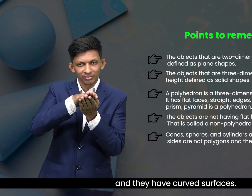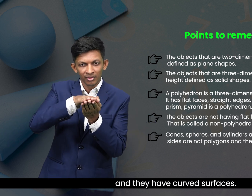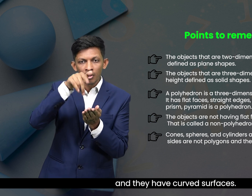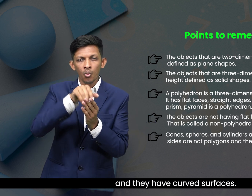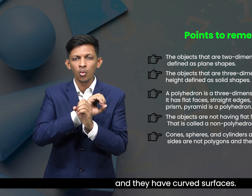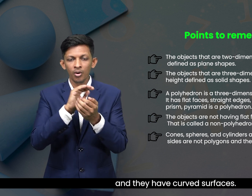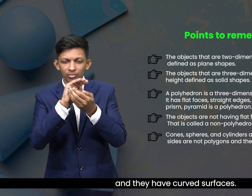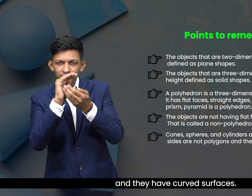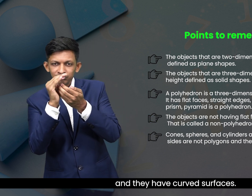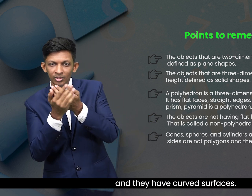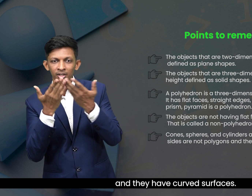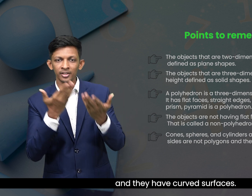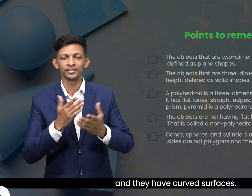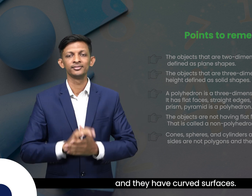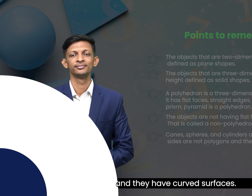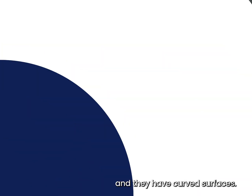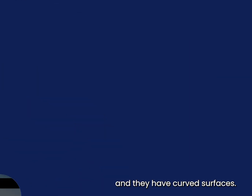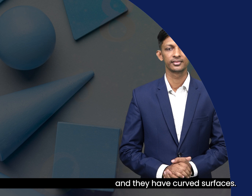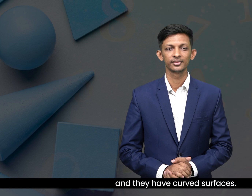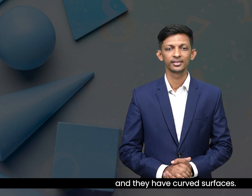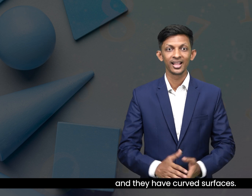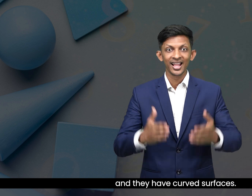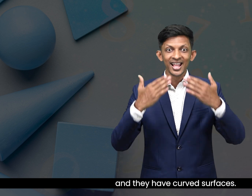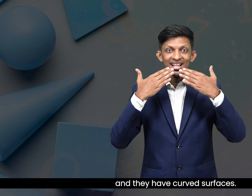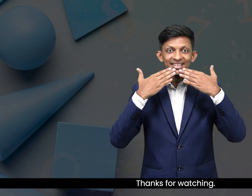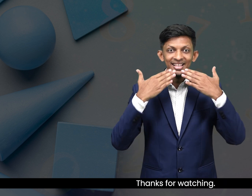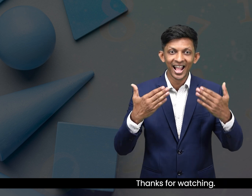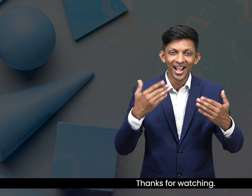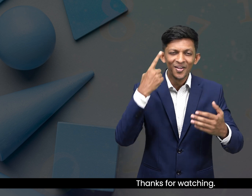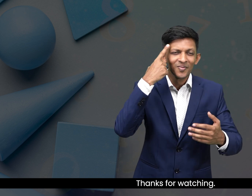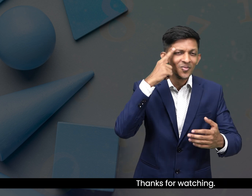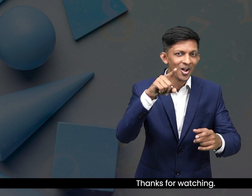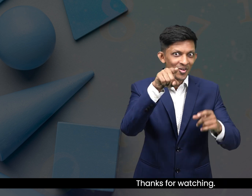curved surfaces. Thanks for watching.